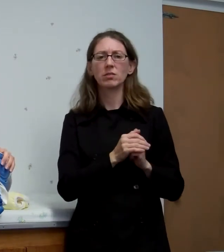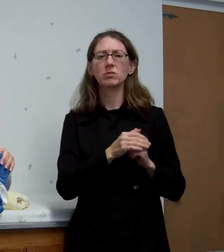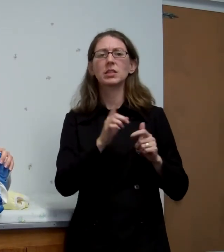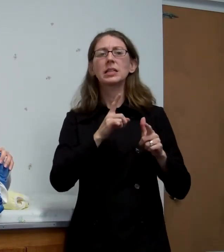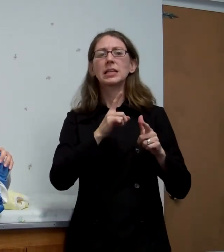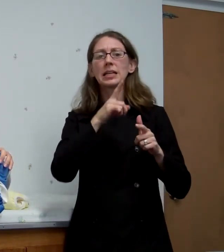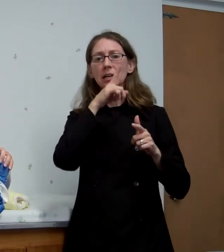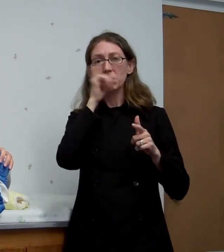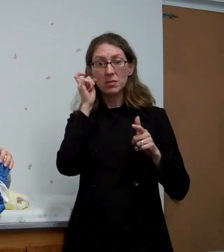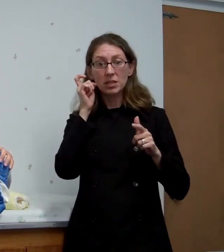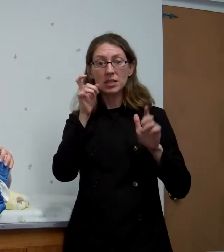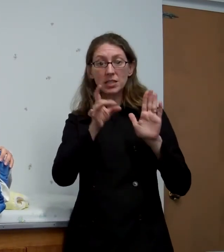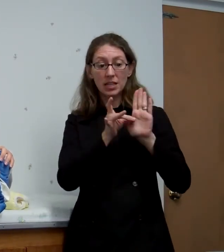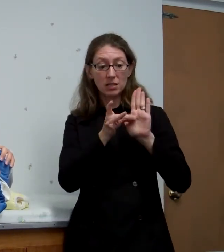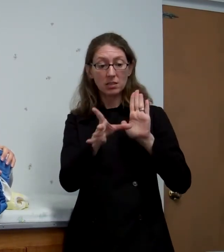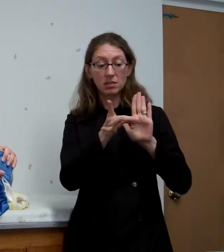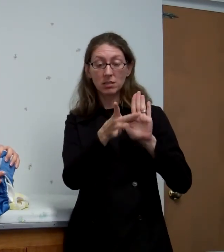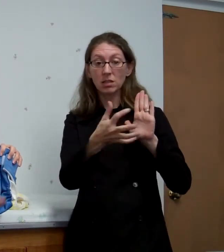they come apart.